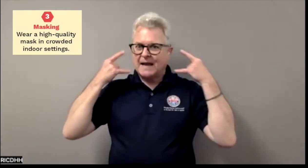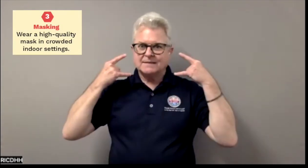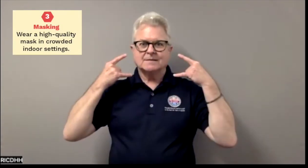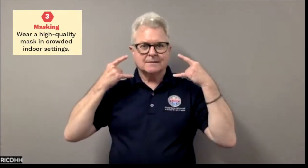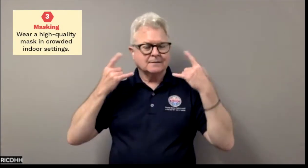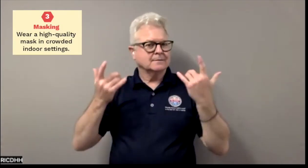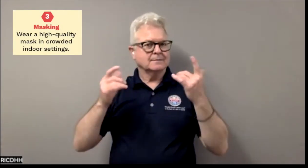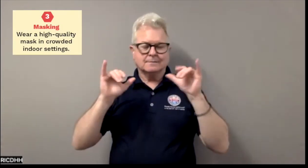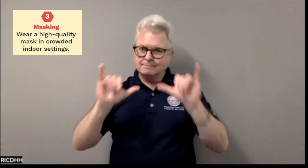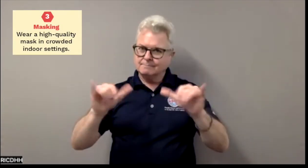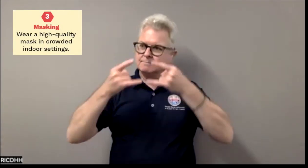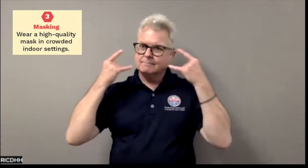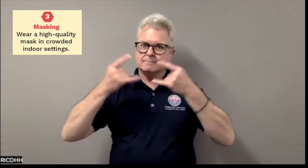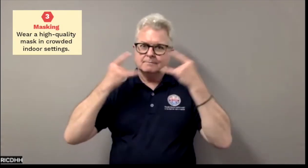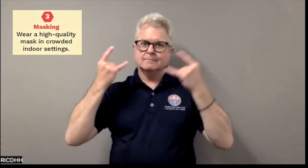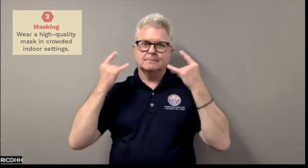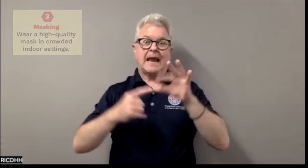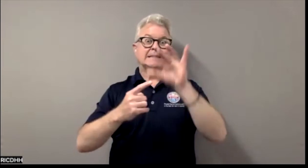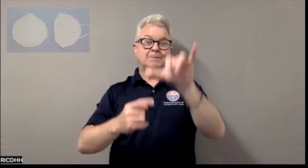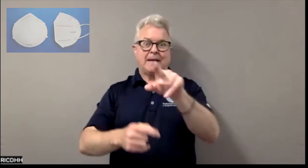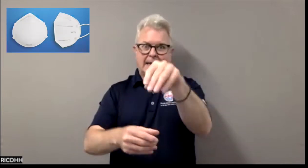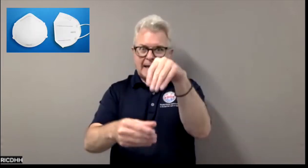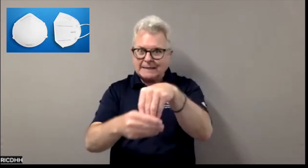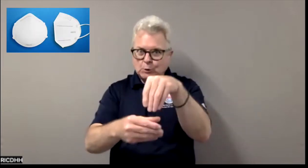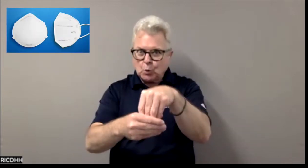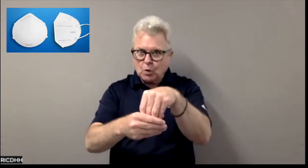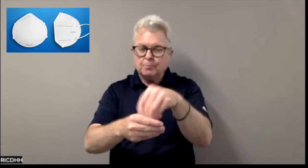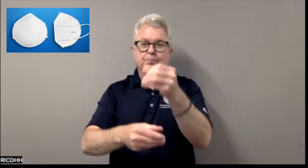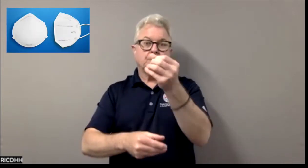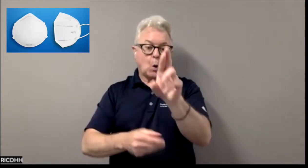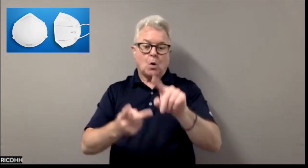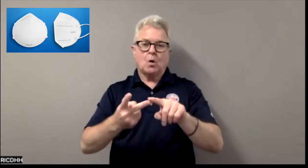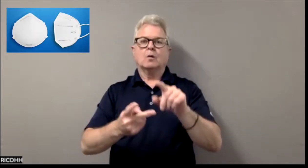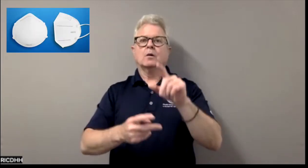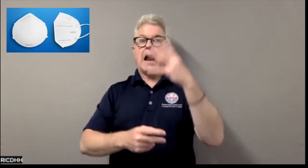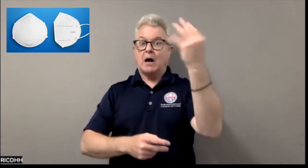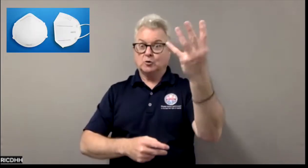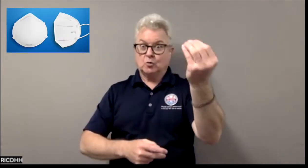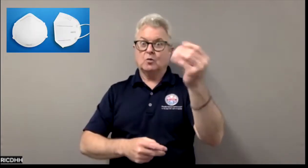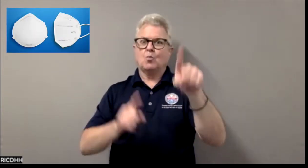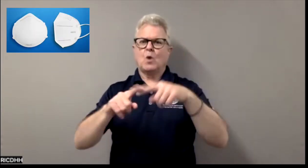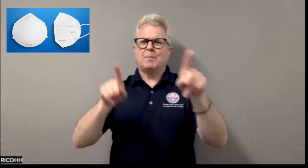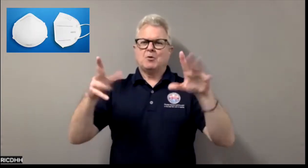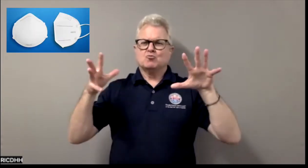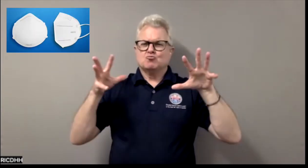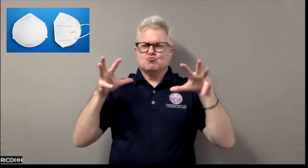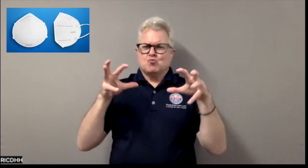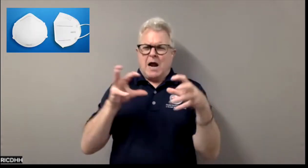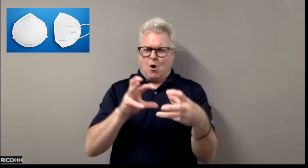3rd tool is masking. Wearing a high quality mask, especially indoors, or